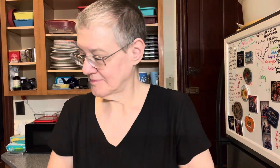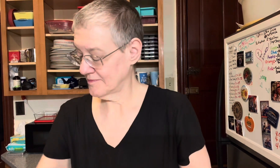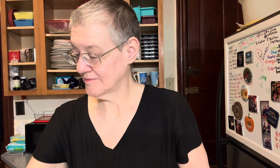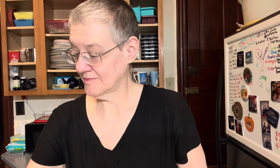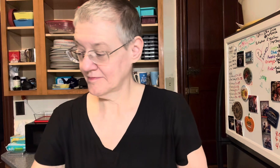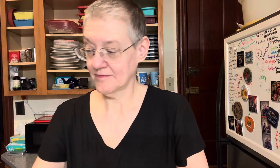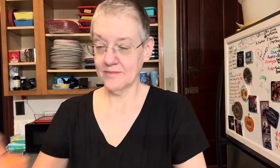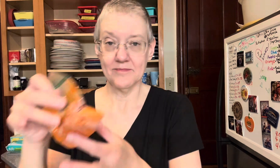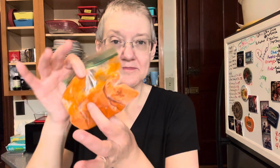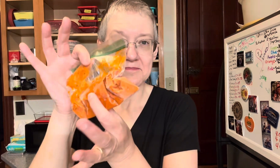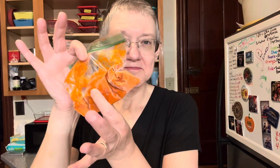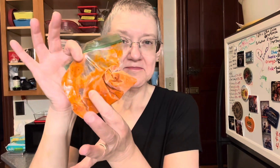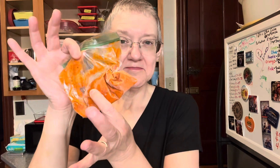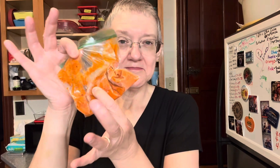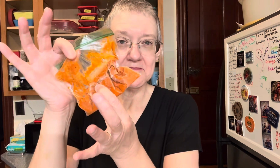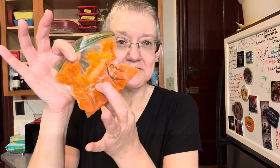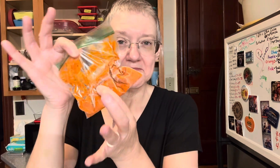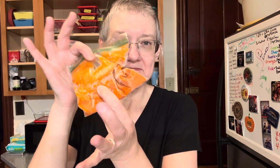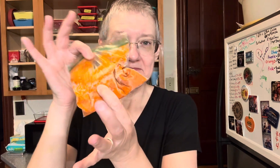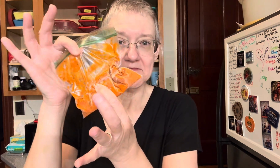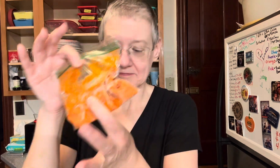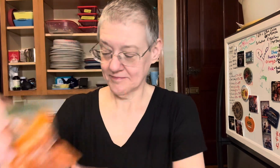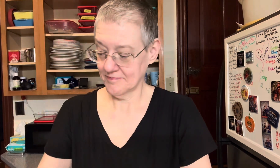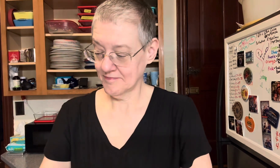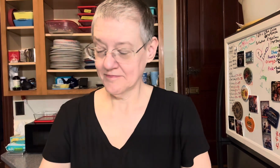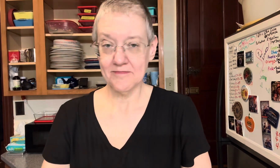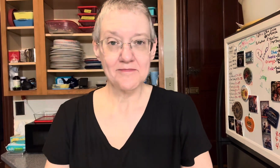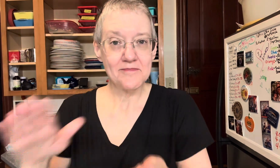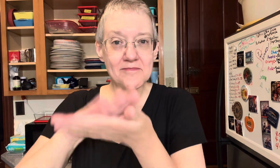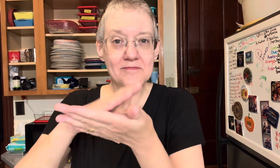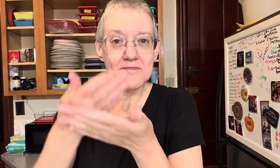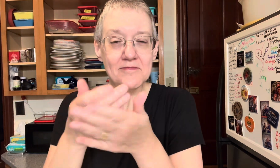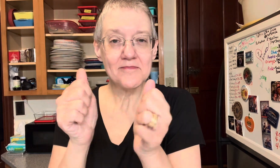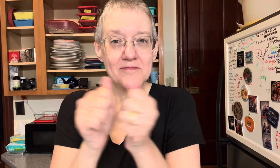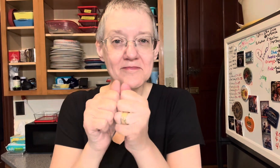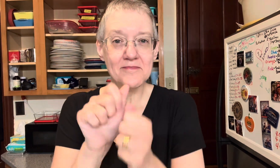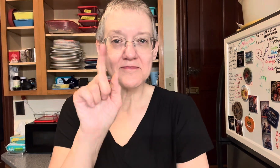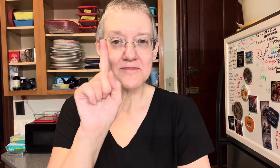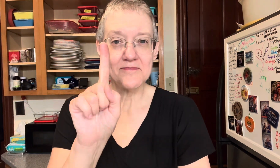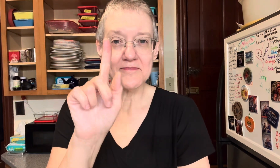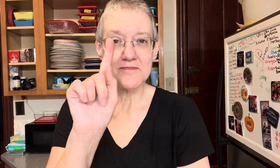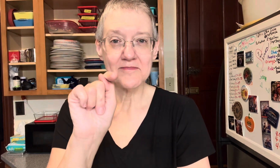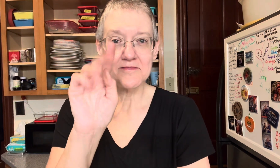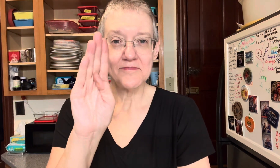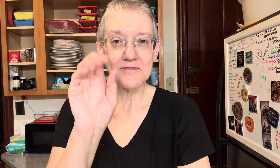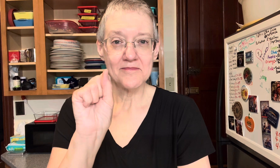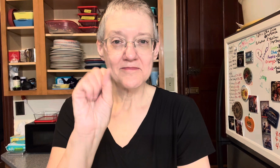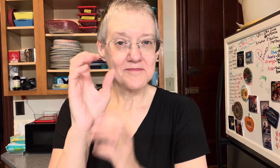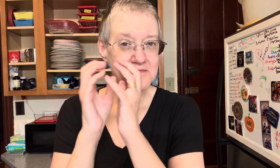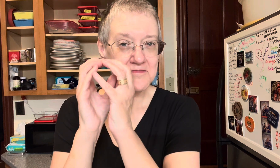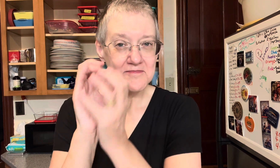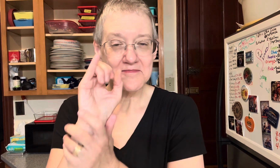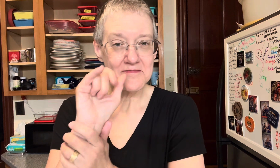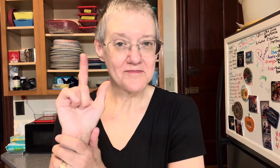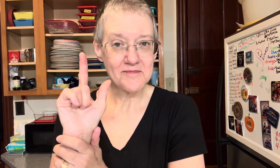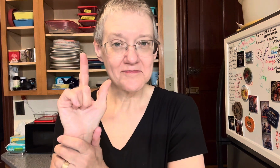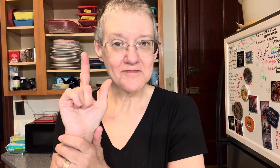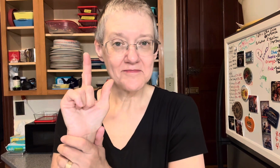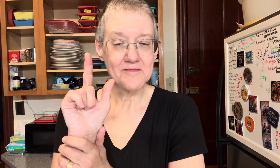red peppers. I've already cooked them, roasted them in a tablespoon of coconut oil, and I've blended them up, and